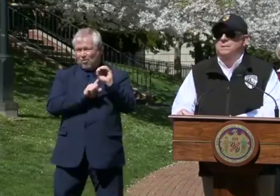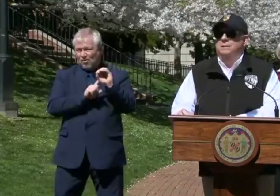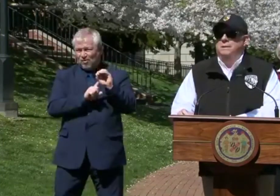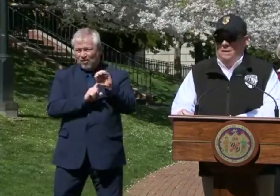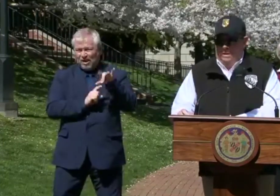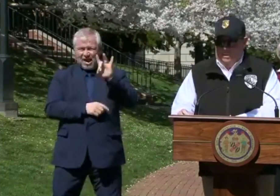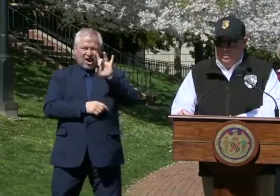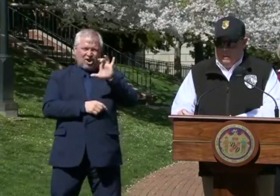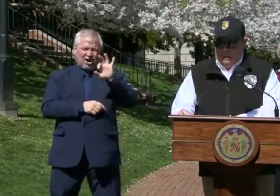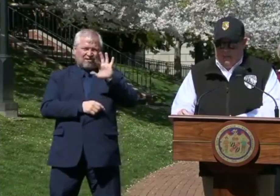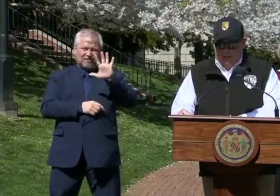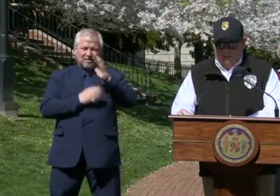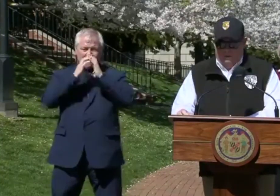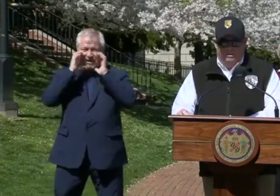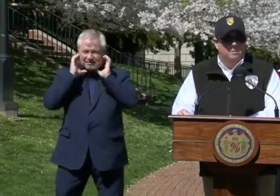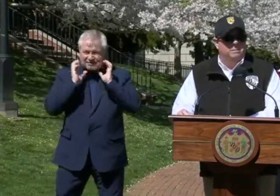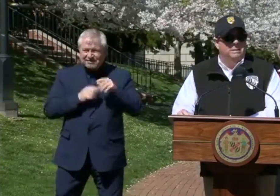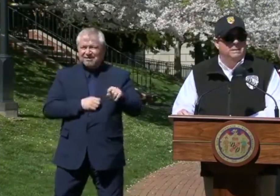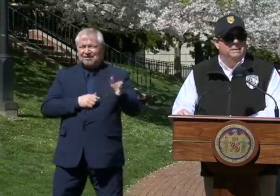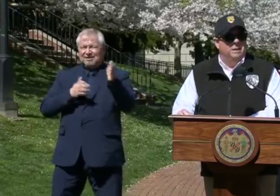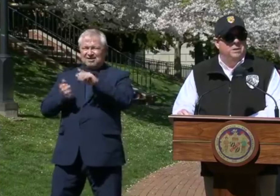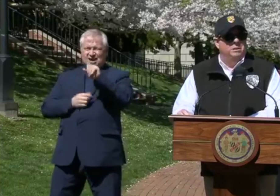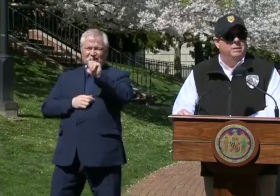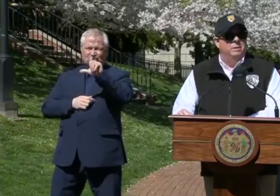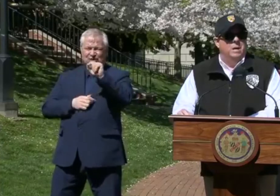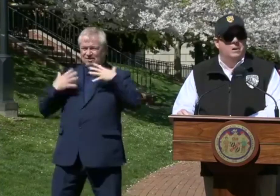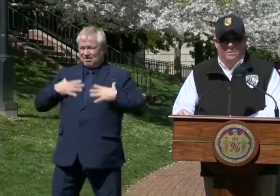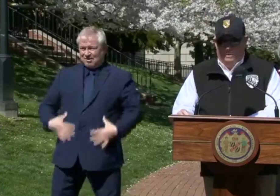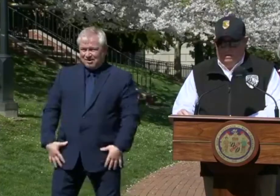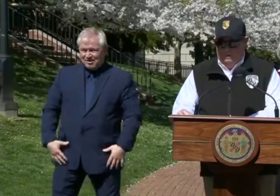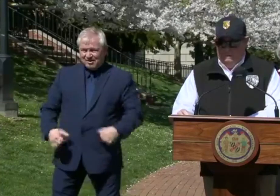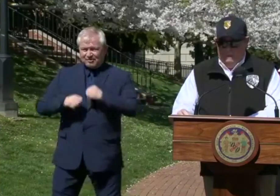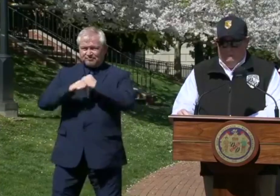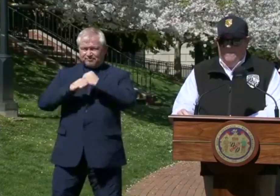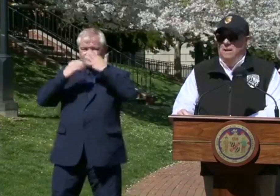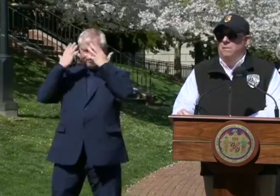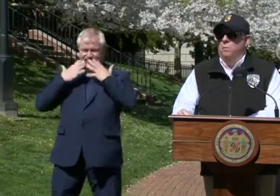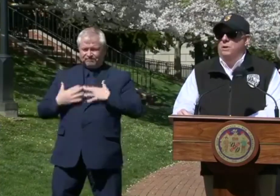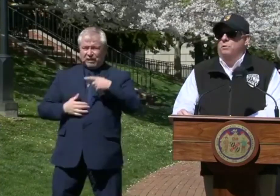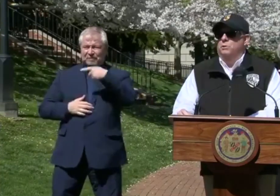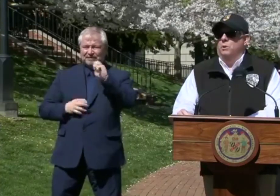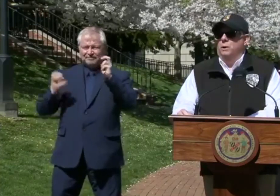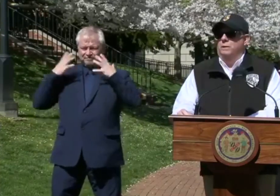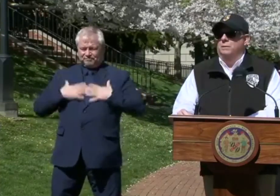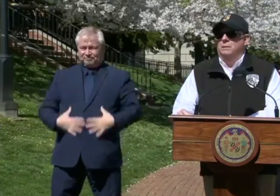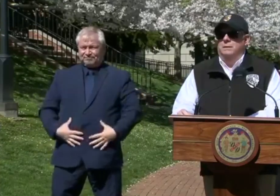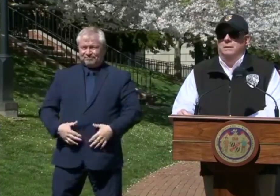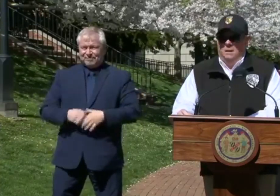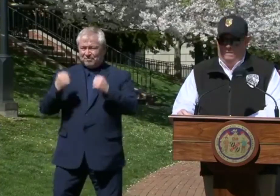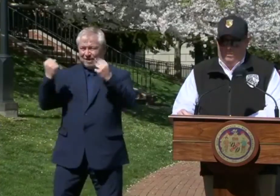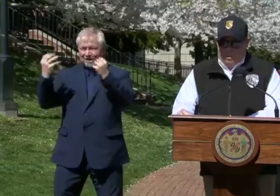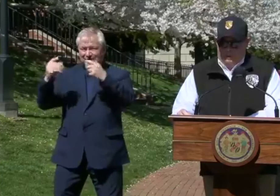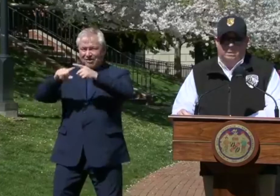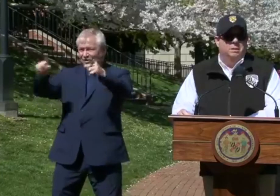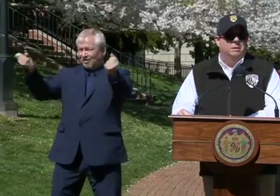masks and 120 Tyvek suits. There are just literally hundreds of wonderful stories